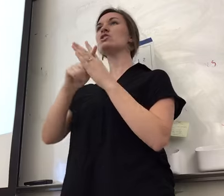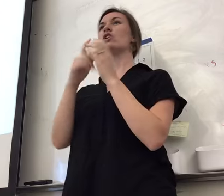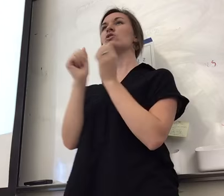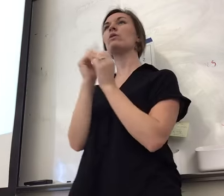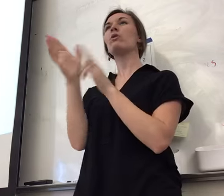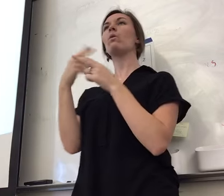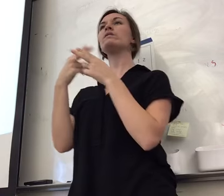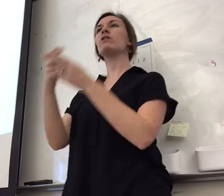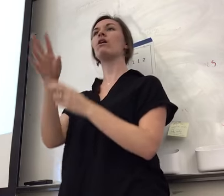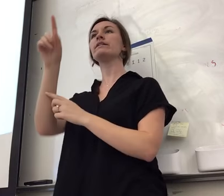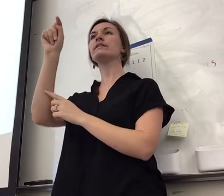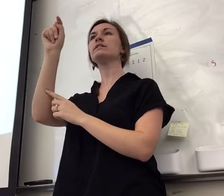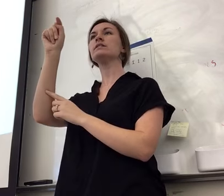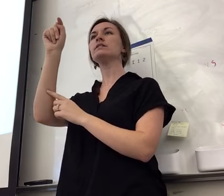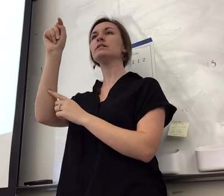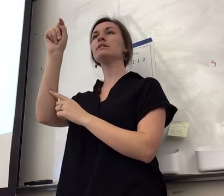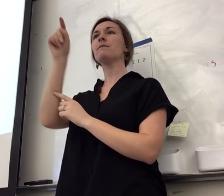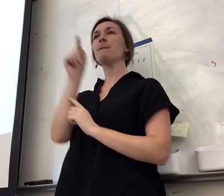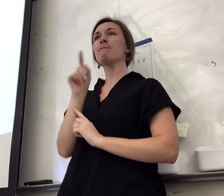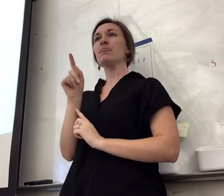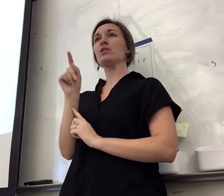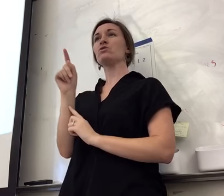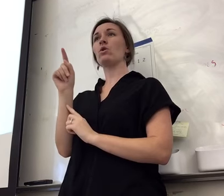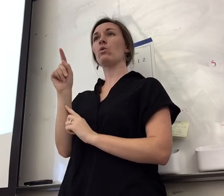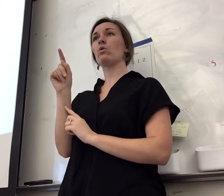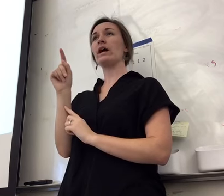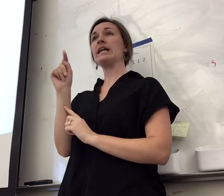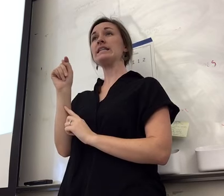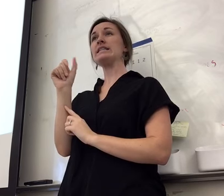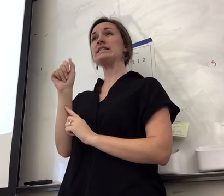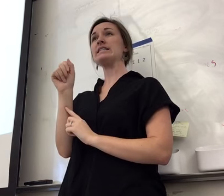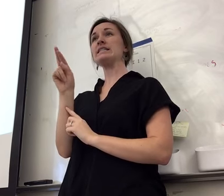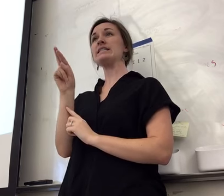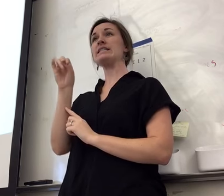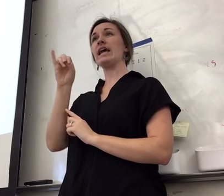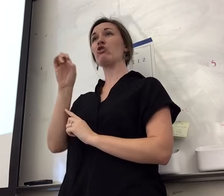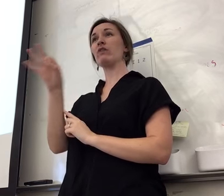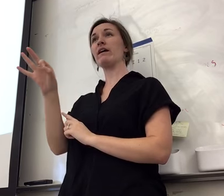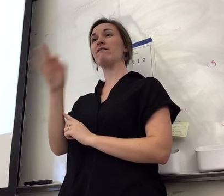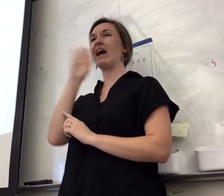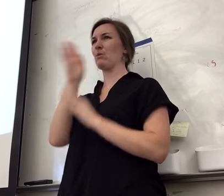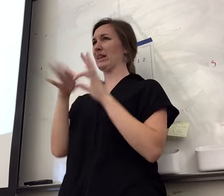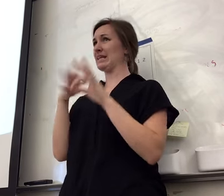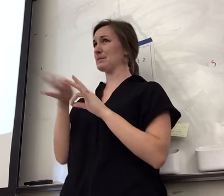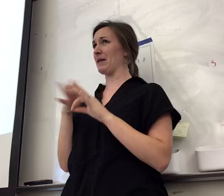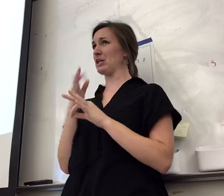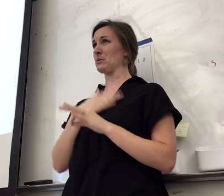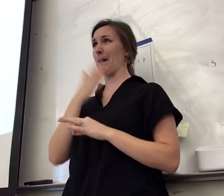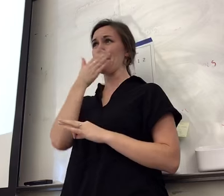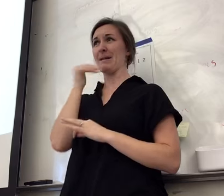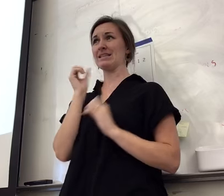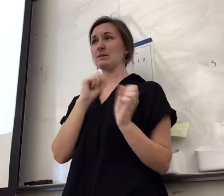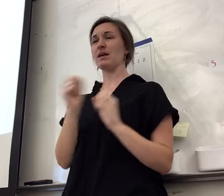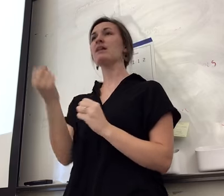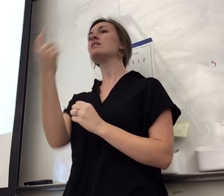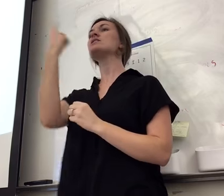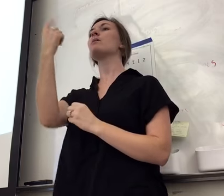a tariff is to the best of my ability, okay? Now, can somebody raise their hand, give me an example of a product you would